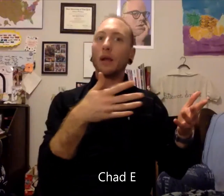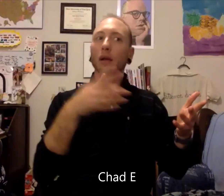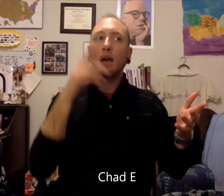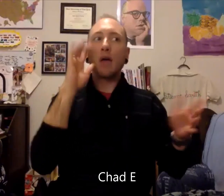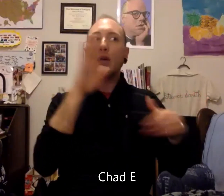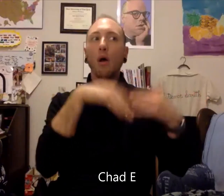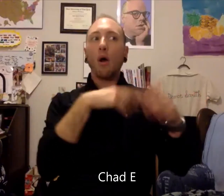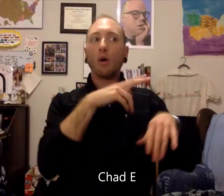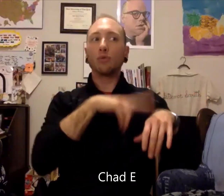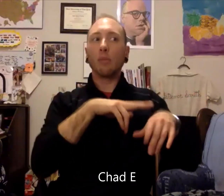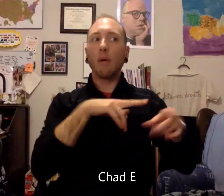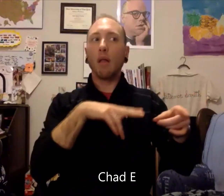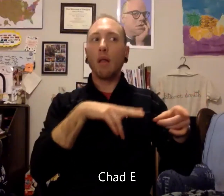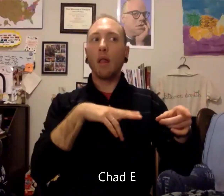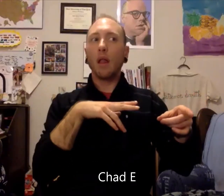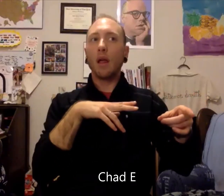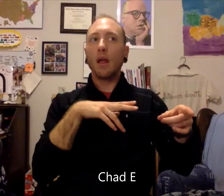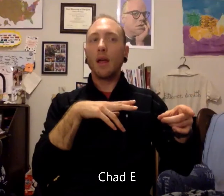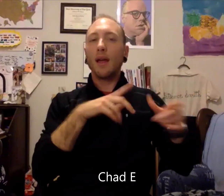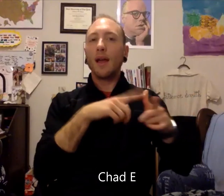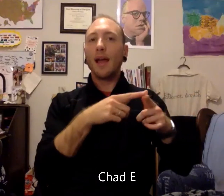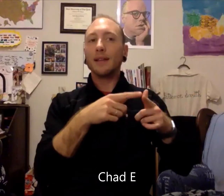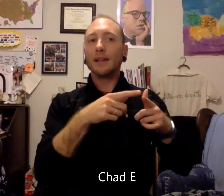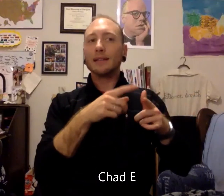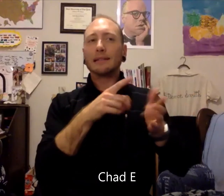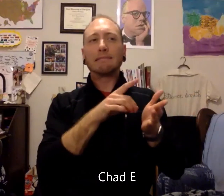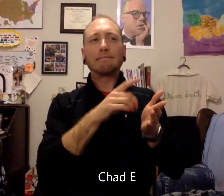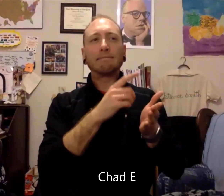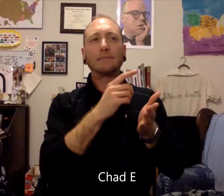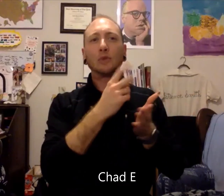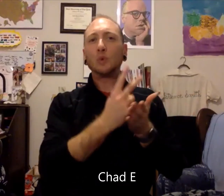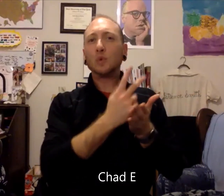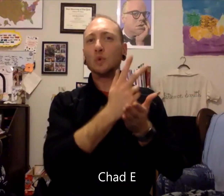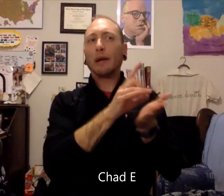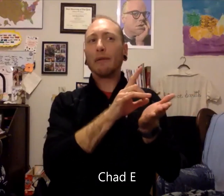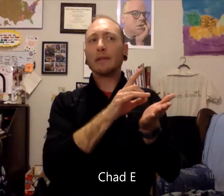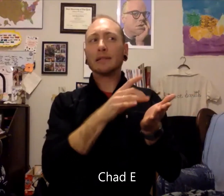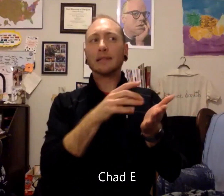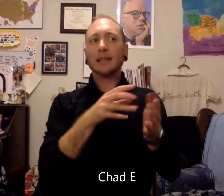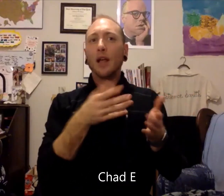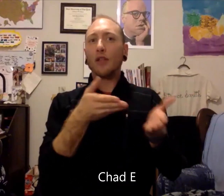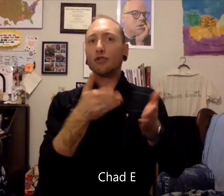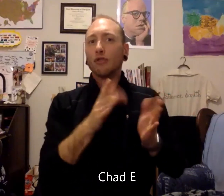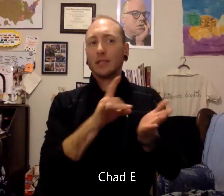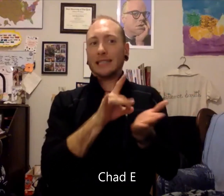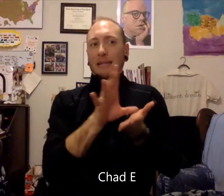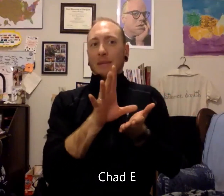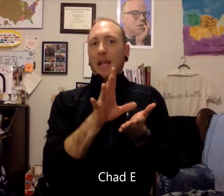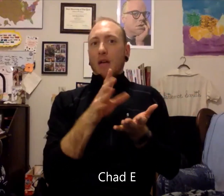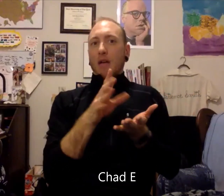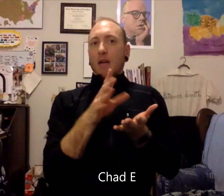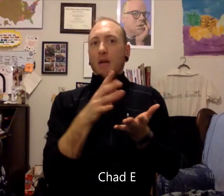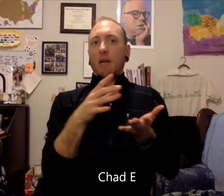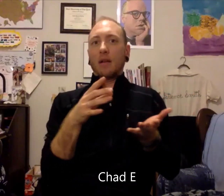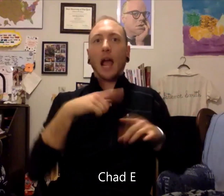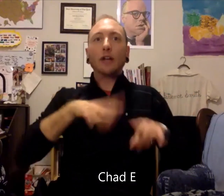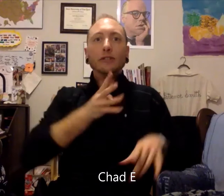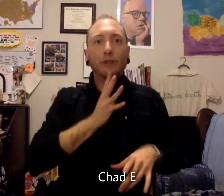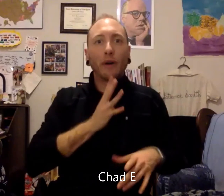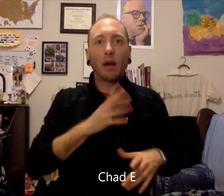the waitress is kicking me out of this thing because I'm too drunk to, even talk or, be coherent. And, and I